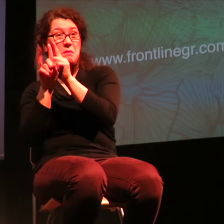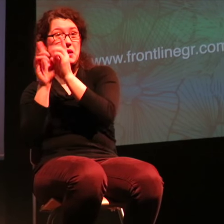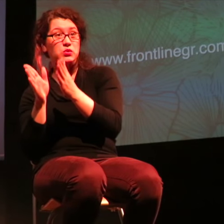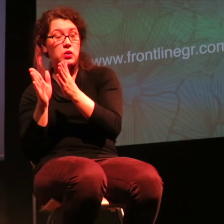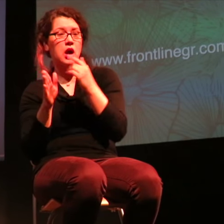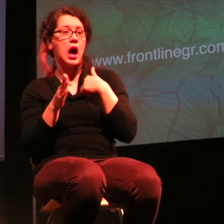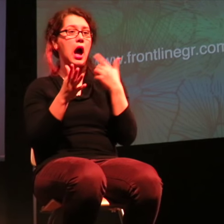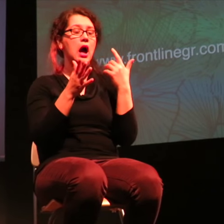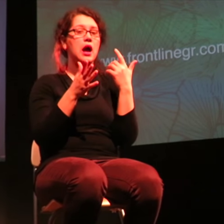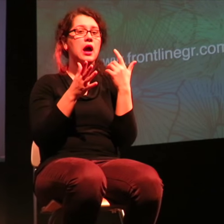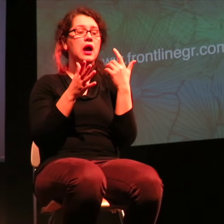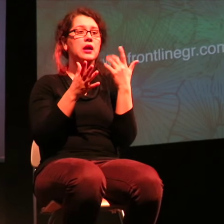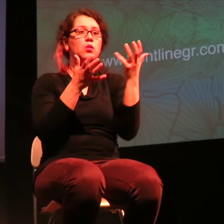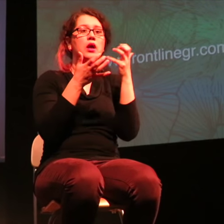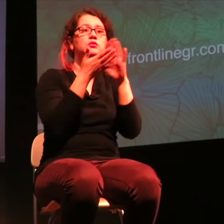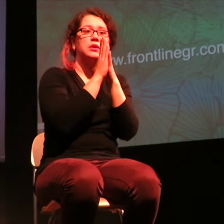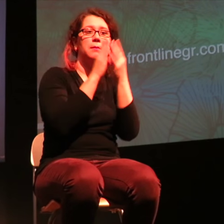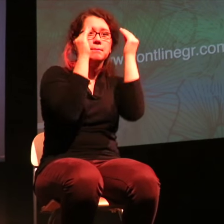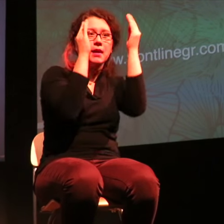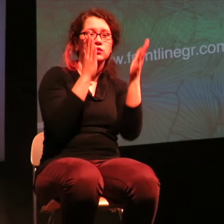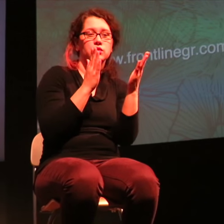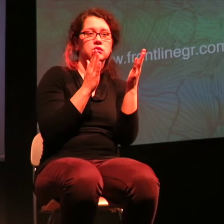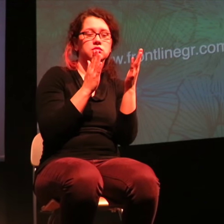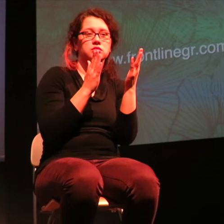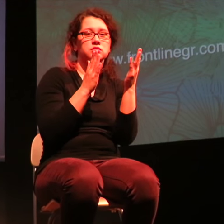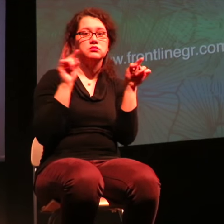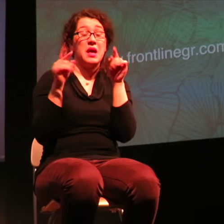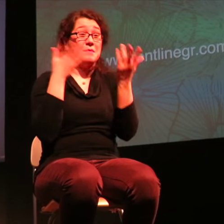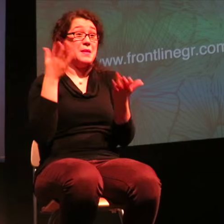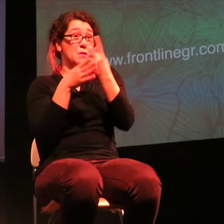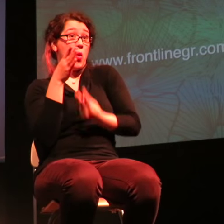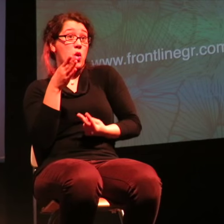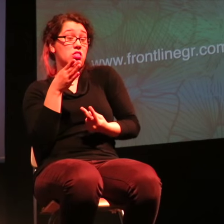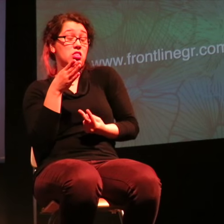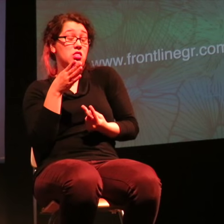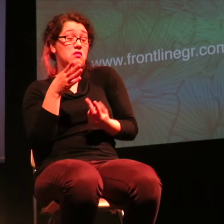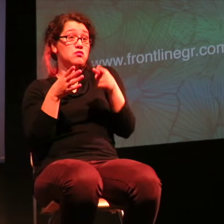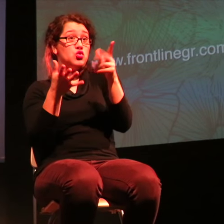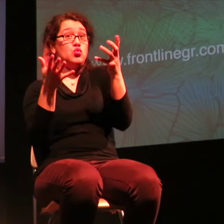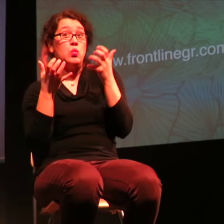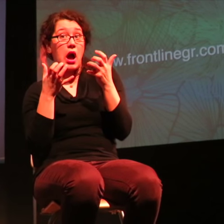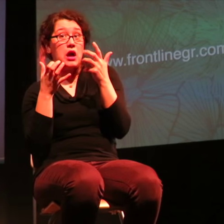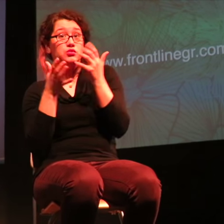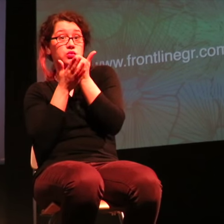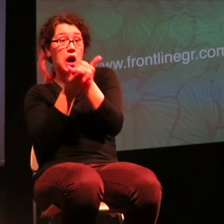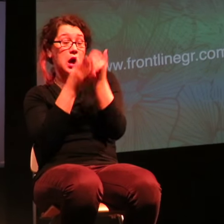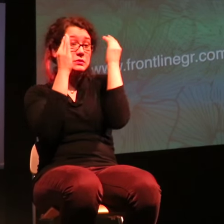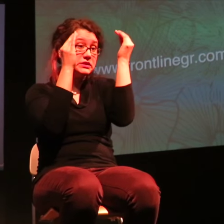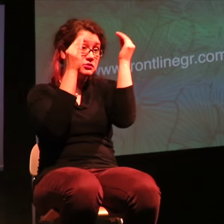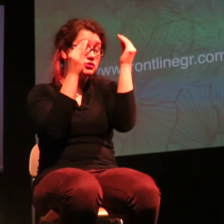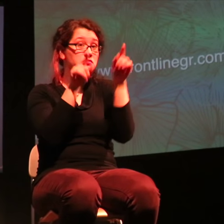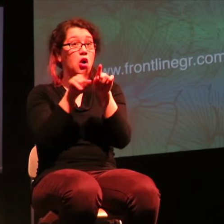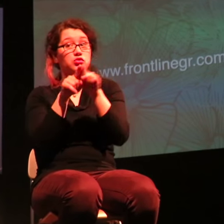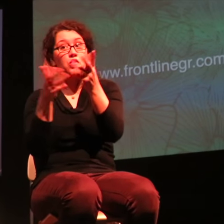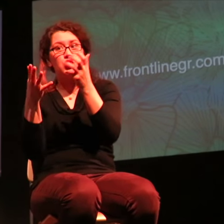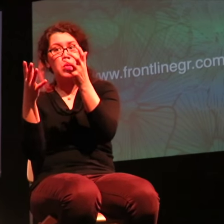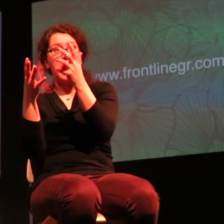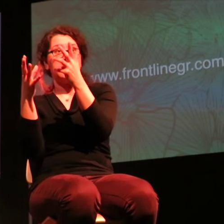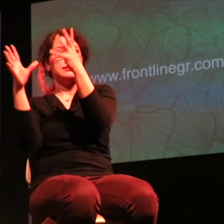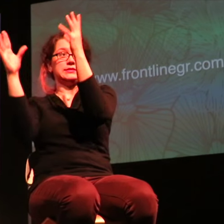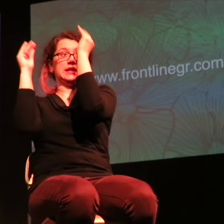mentor. Maybe you're in a situation where it's both. Maybe you want to mentor somebody, but you also want to be mentored. That's